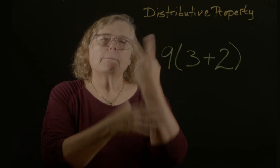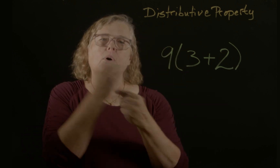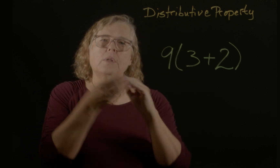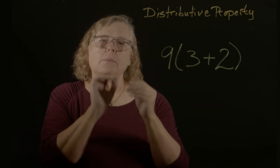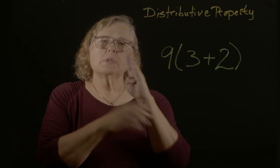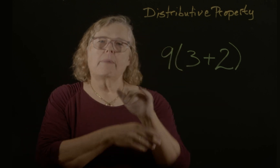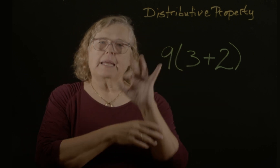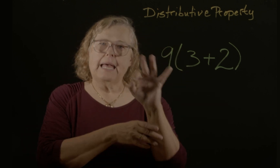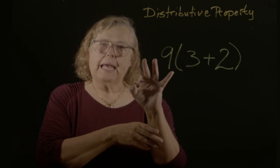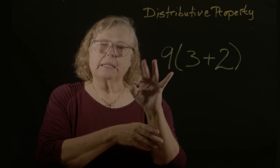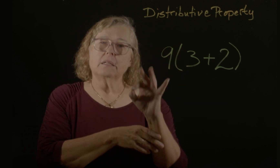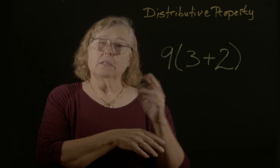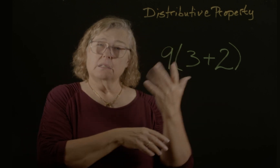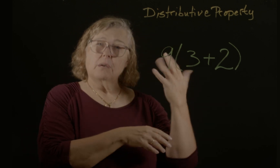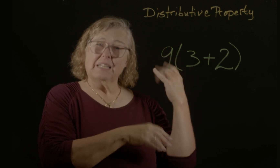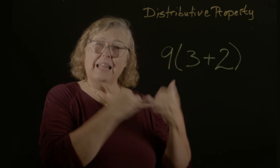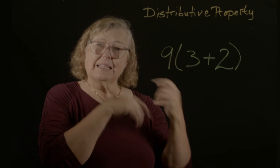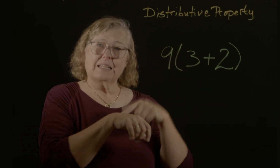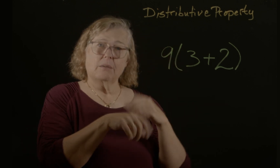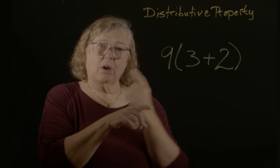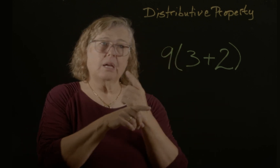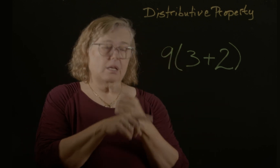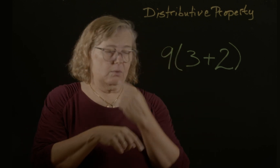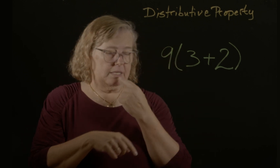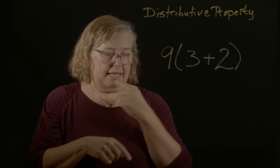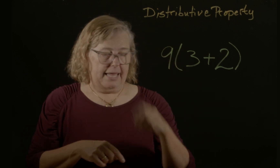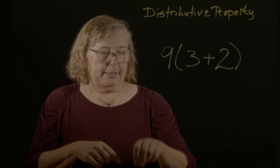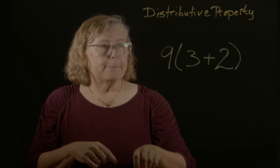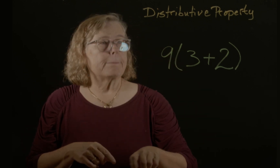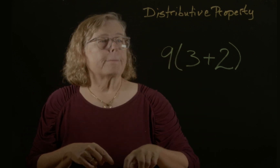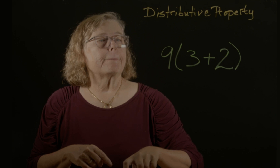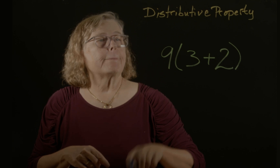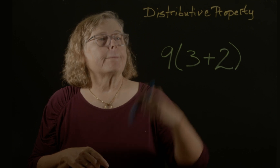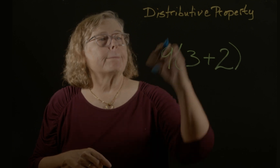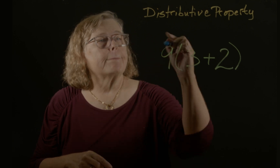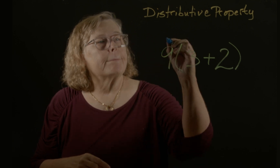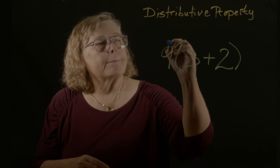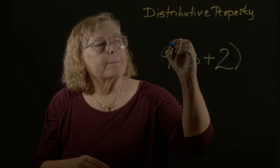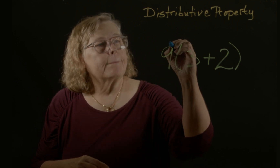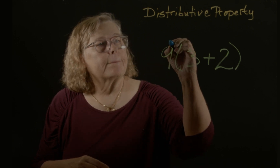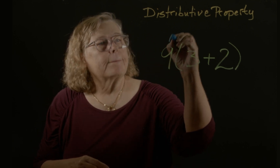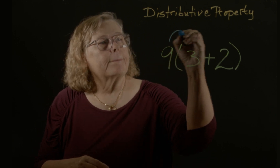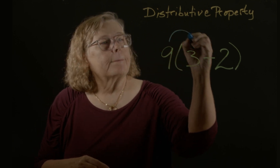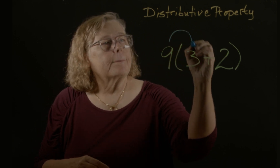property. We're going to multiply both the numbers inside by 9. It's kind of similar like last time. So look, like